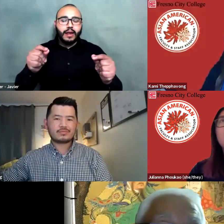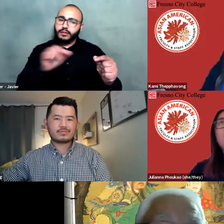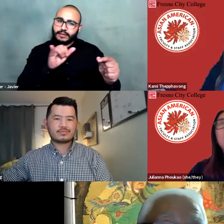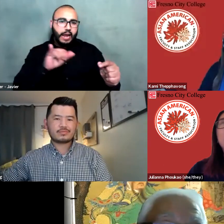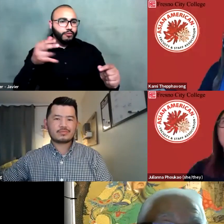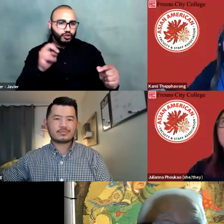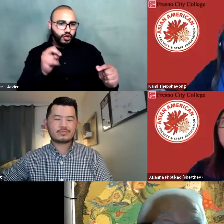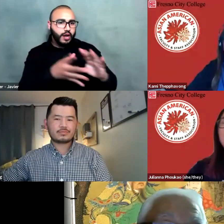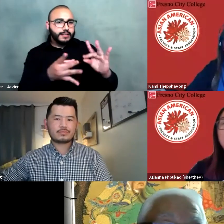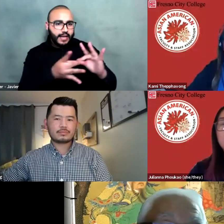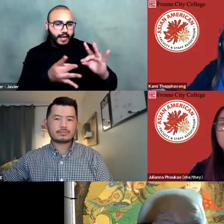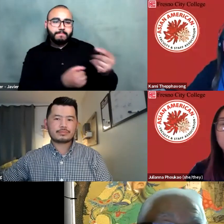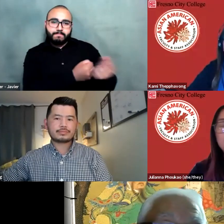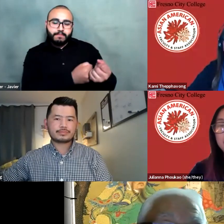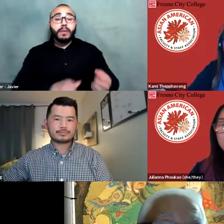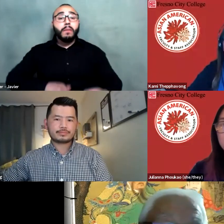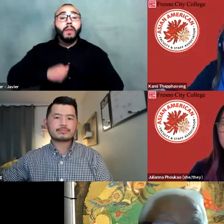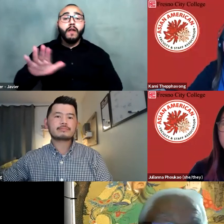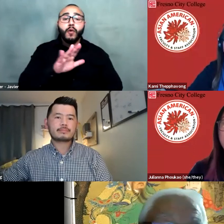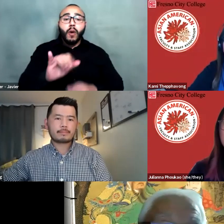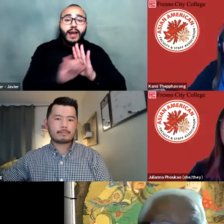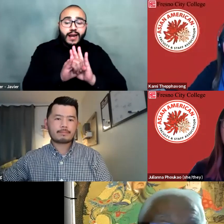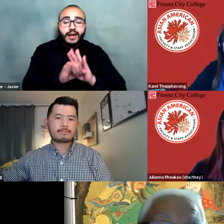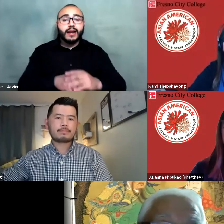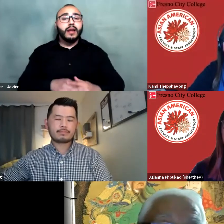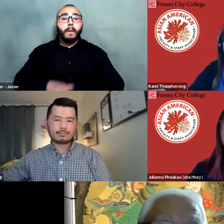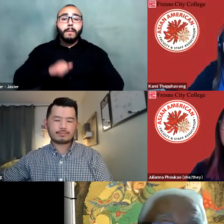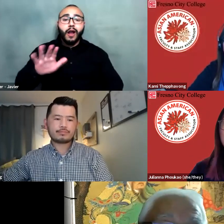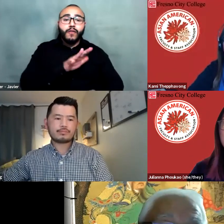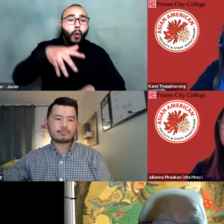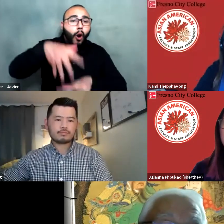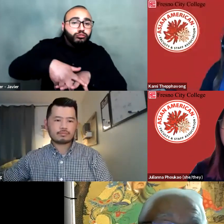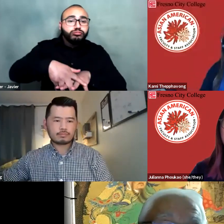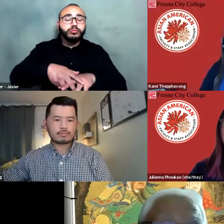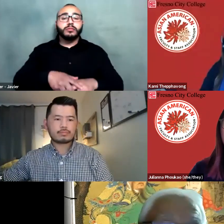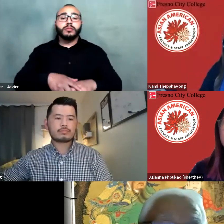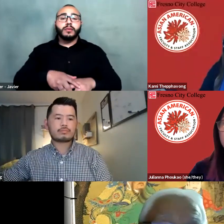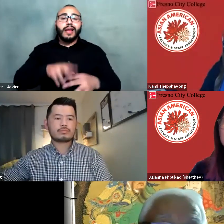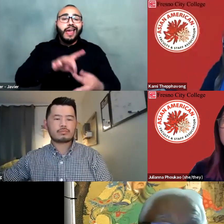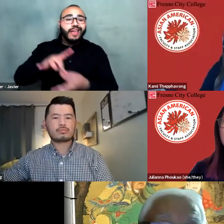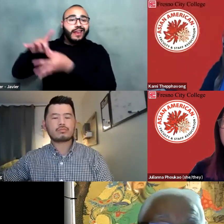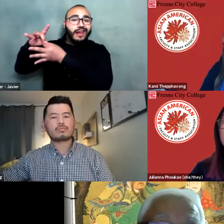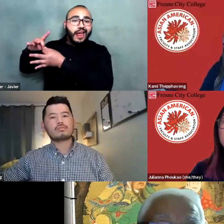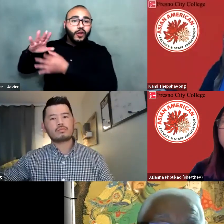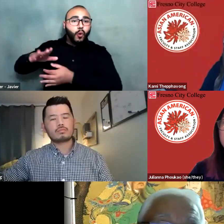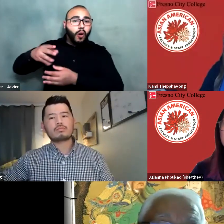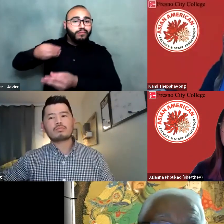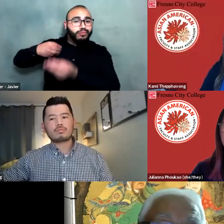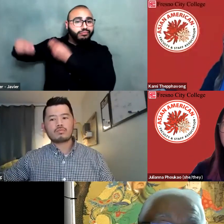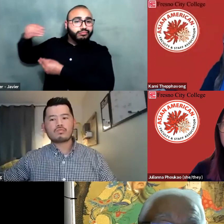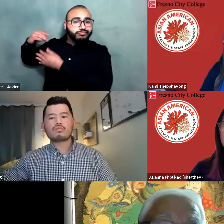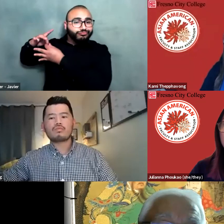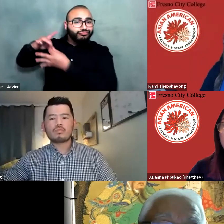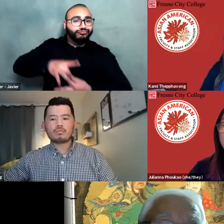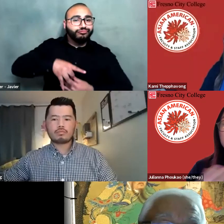Definitely be proud of your identity, be proud of your roots, and connect back with your roots. Personally, for